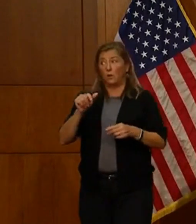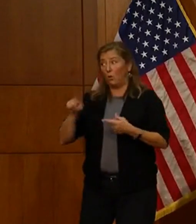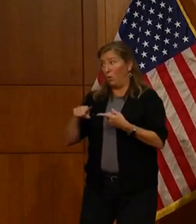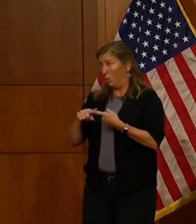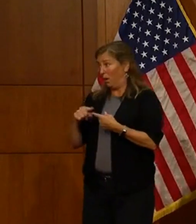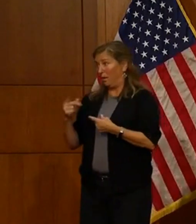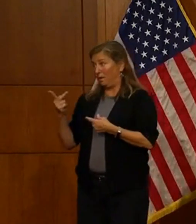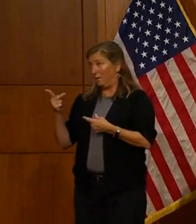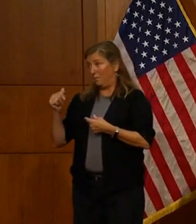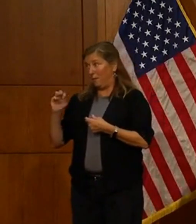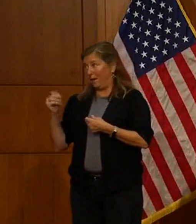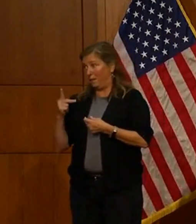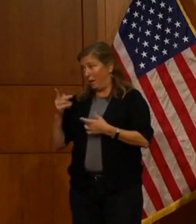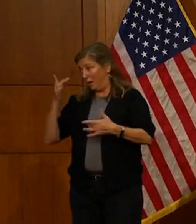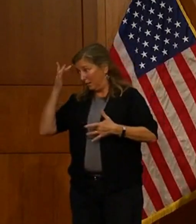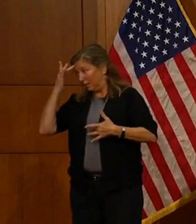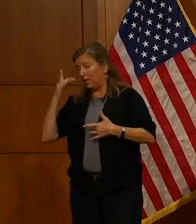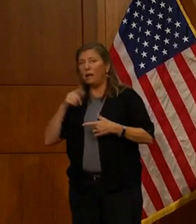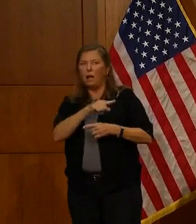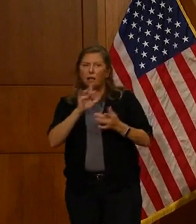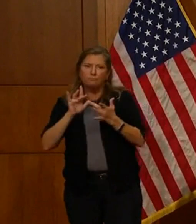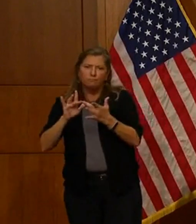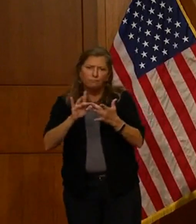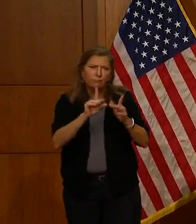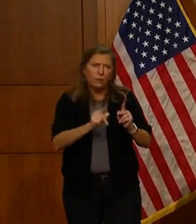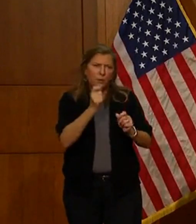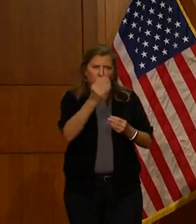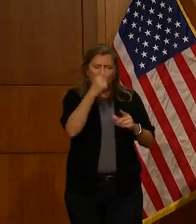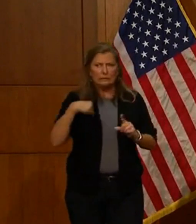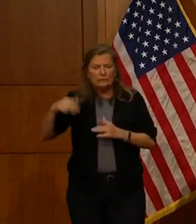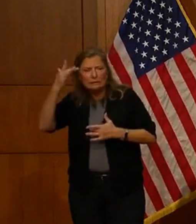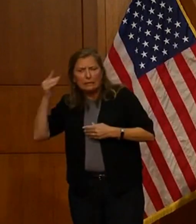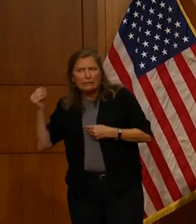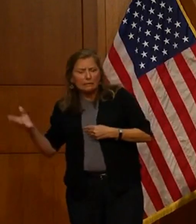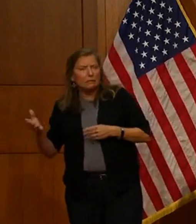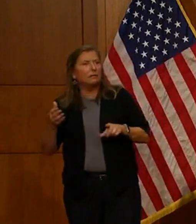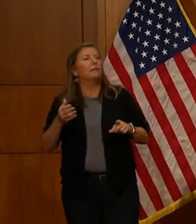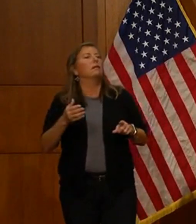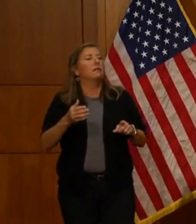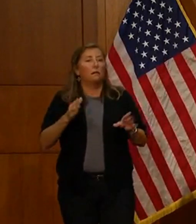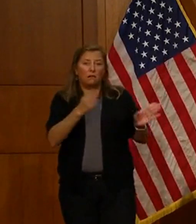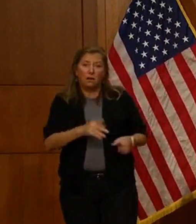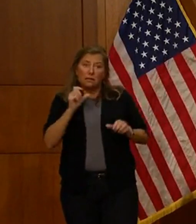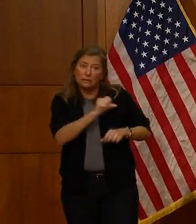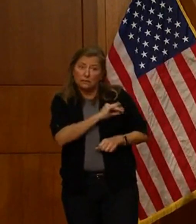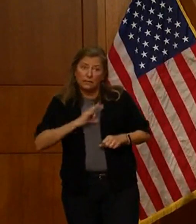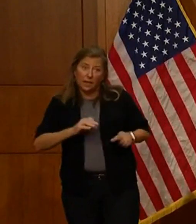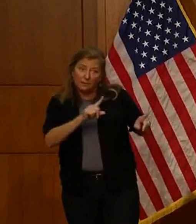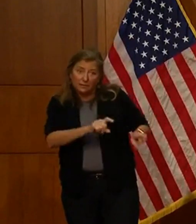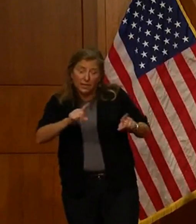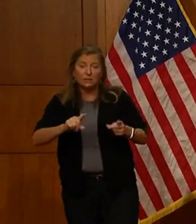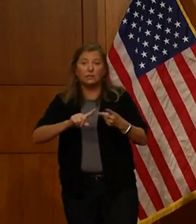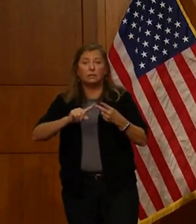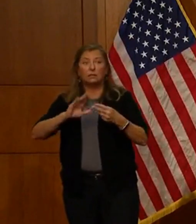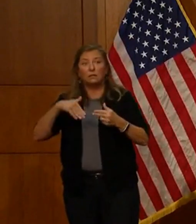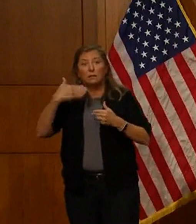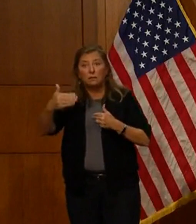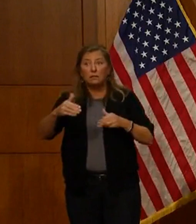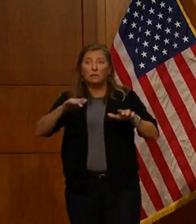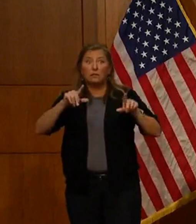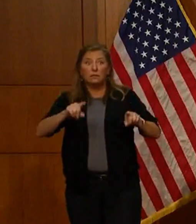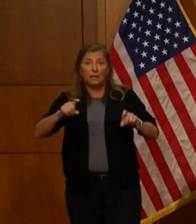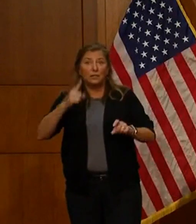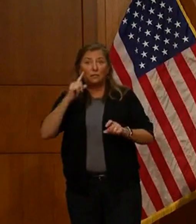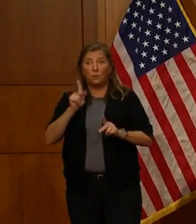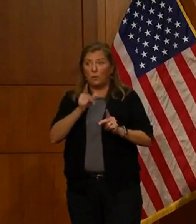and I had been in contact with. They helped arrange testing for the staff and follow-up testing for close